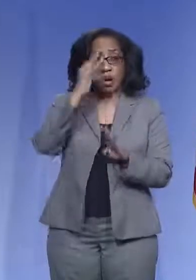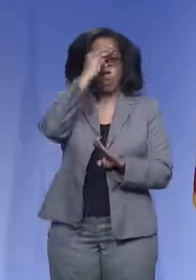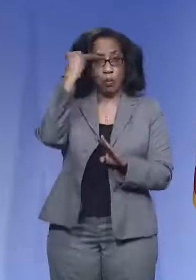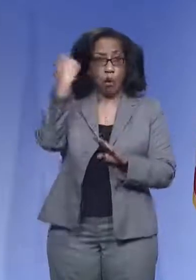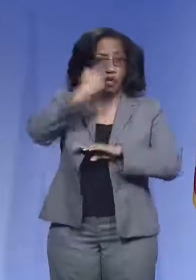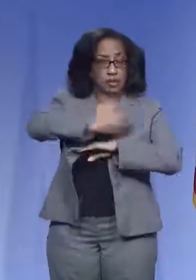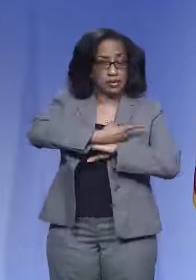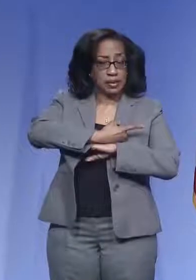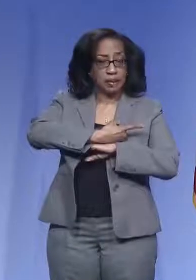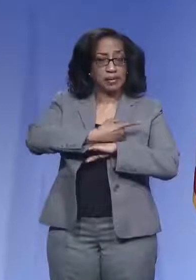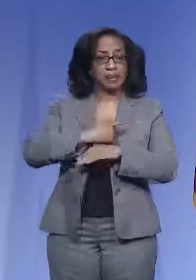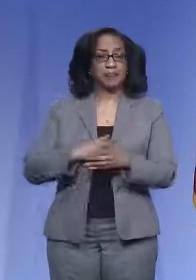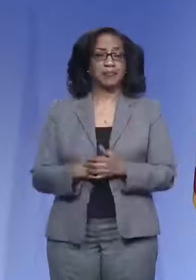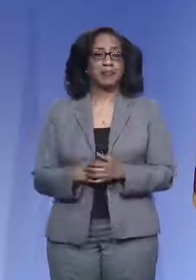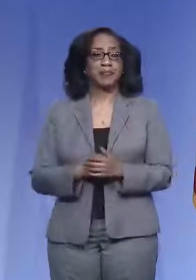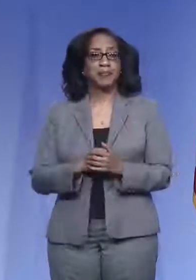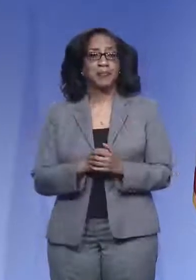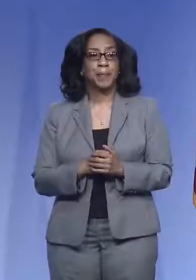now?